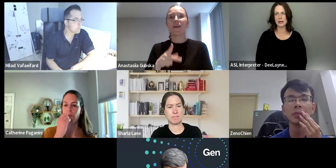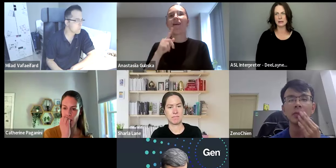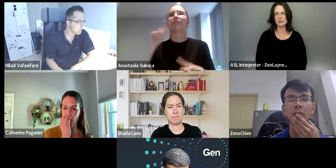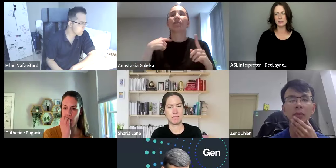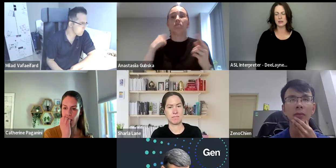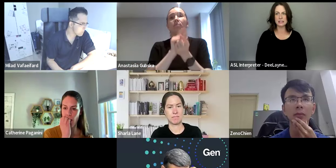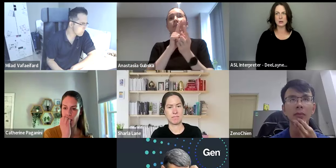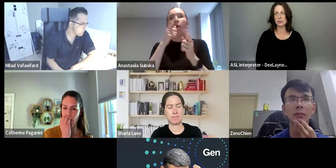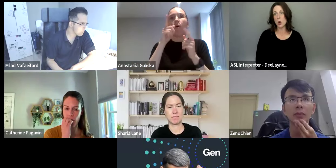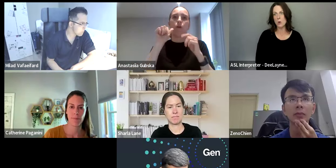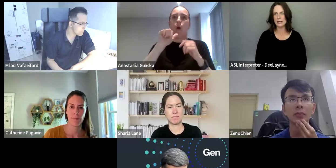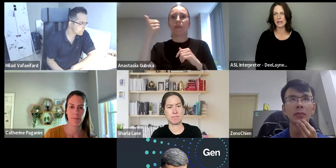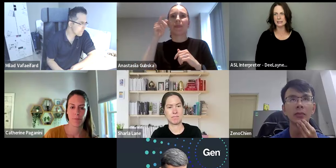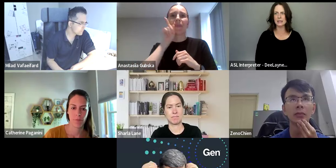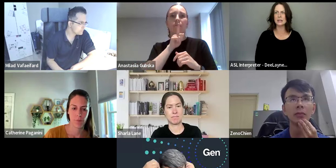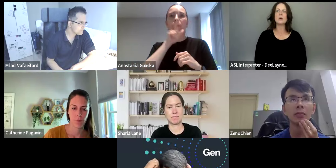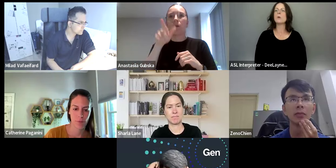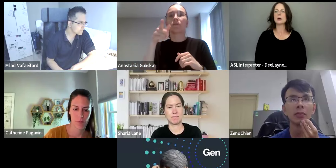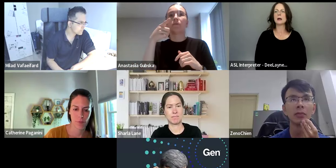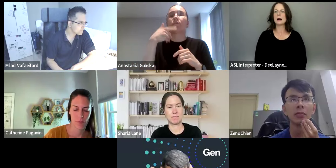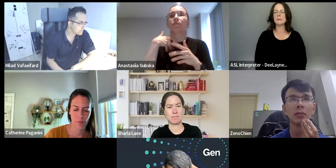anything. And then they tell me, no, I can't.